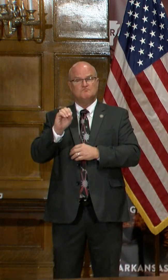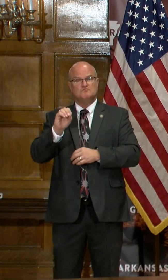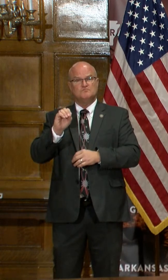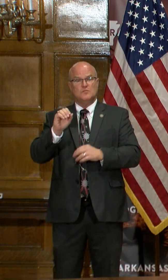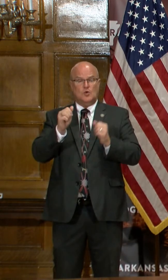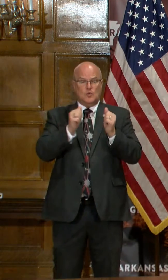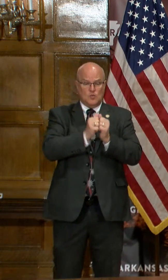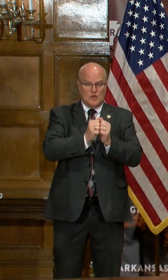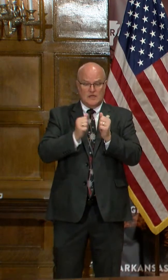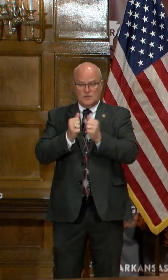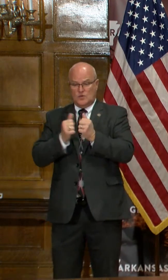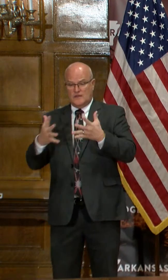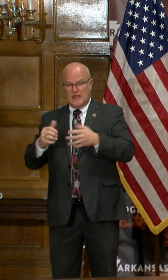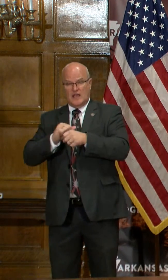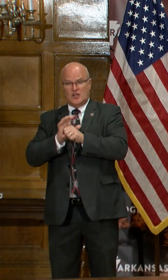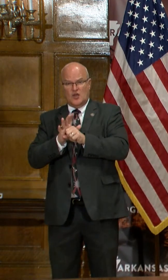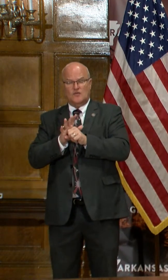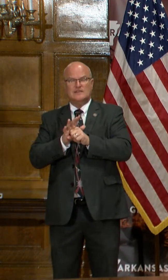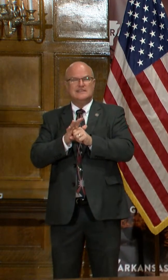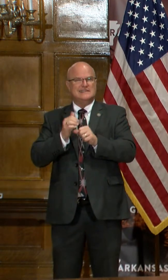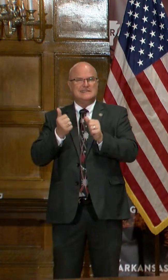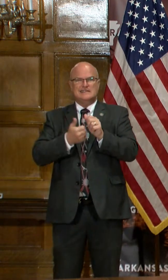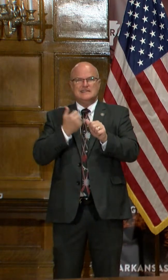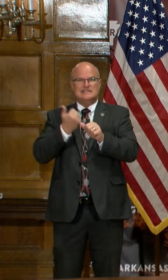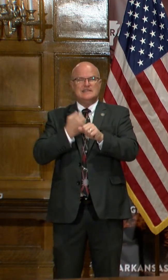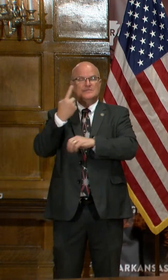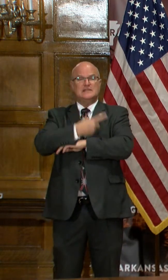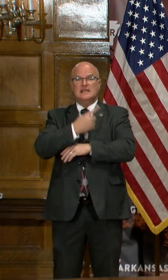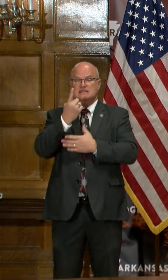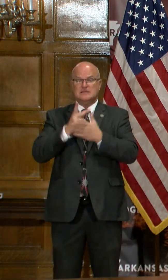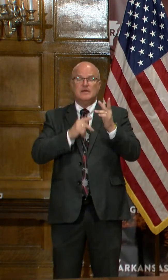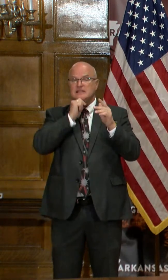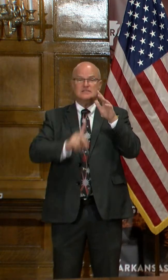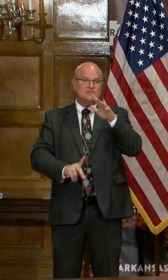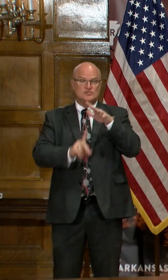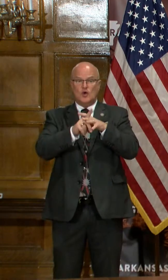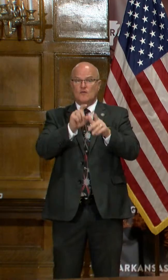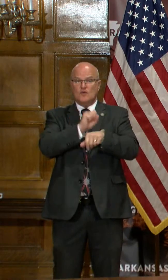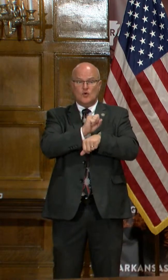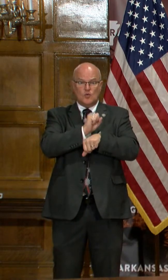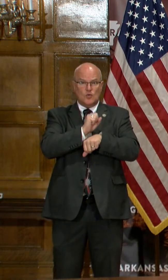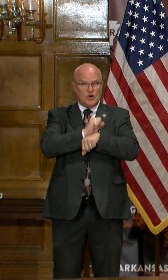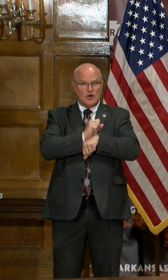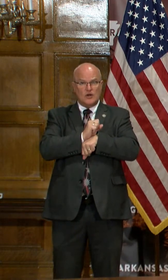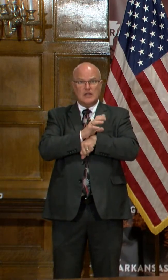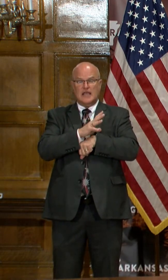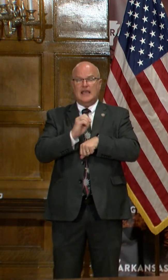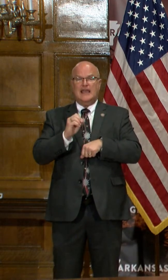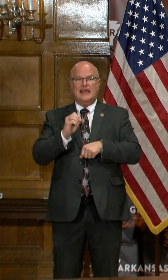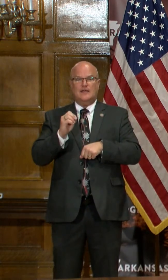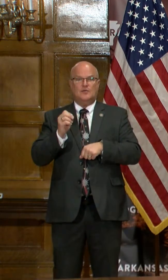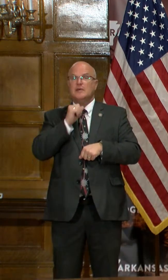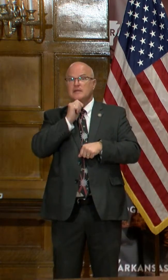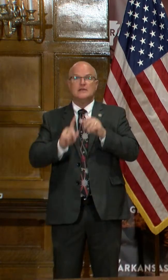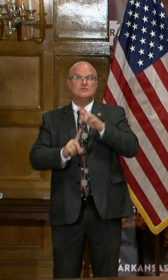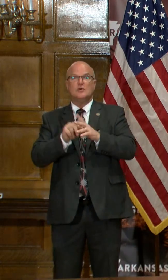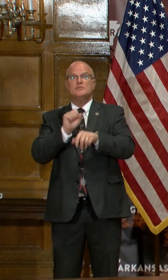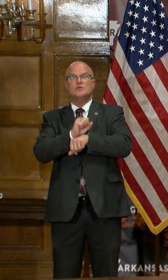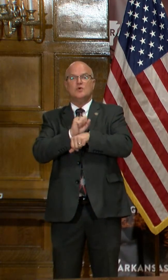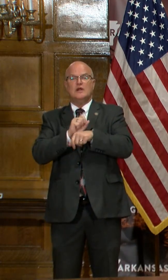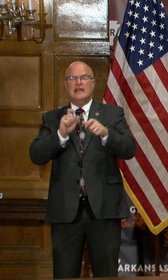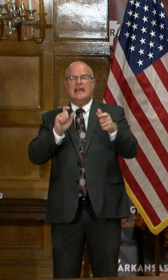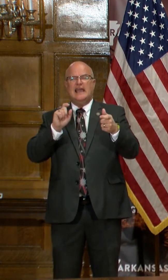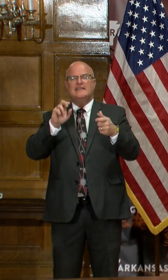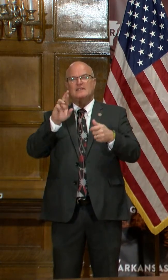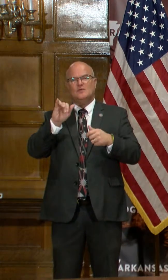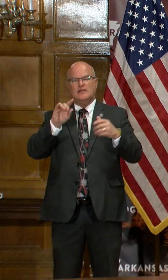or without COVID, there are always days where somebody doesn't show up to work or you're short-staffed and ratios get thrown off a little bit. And so